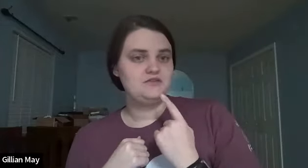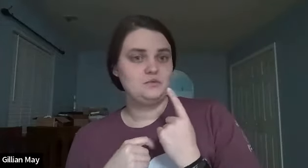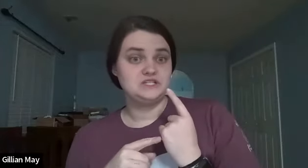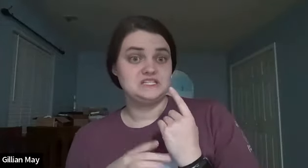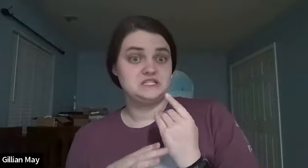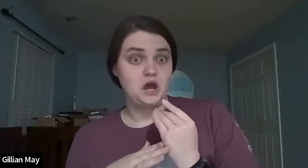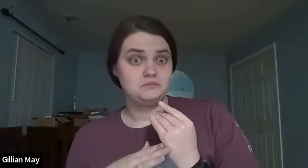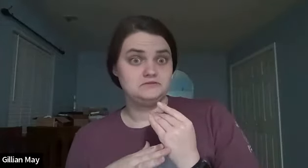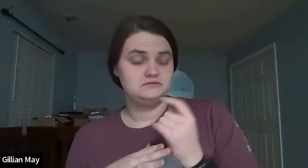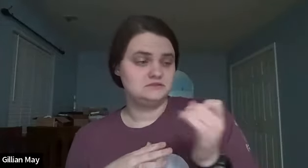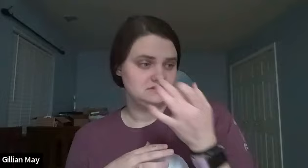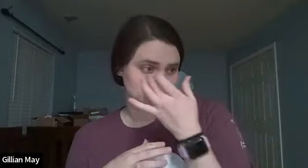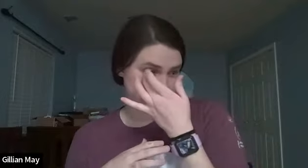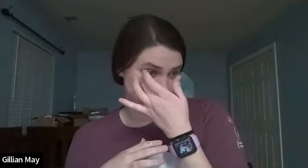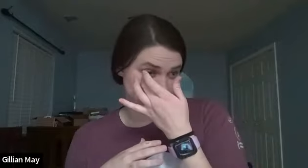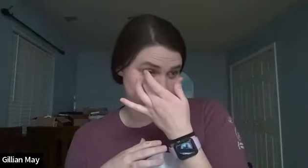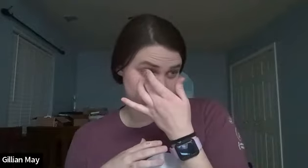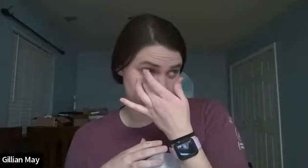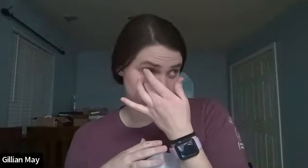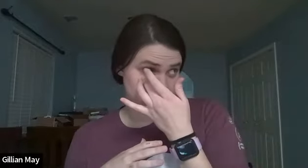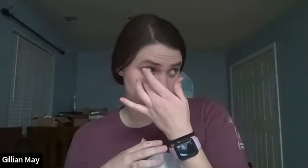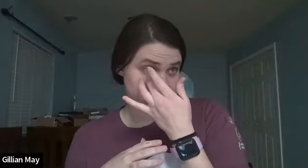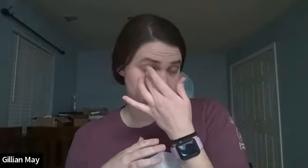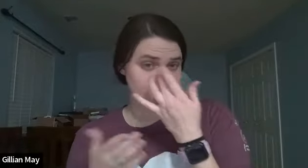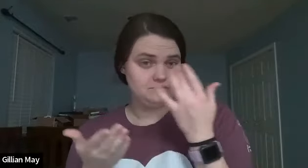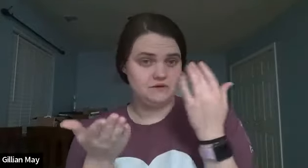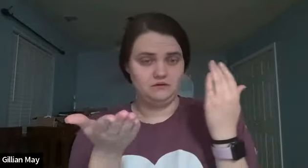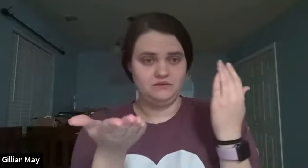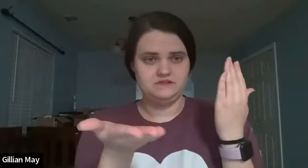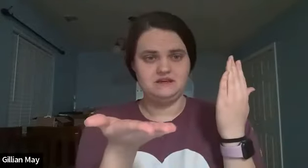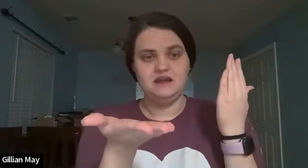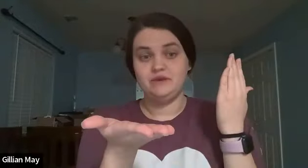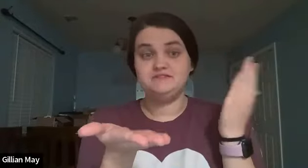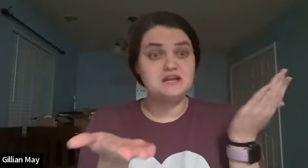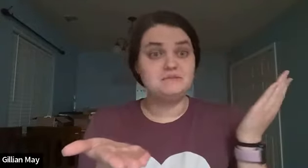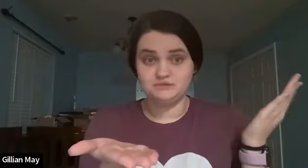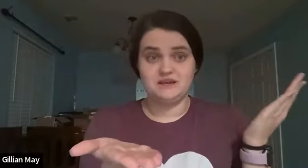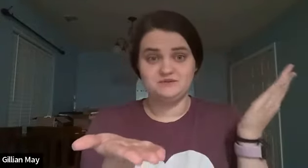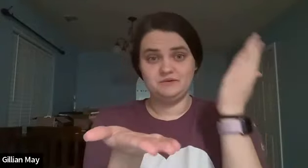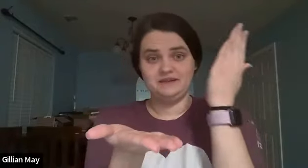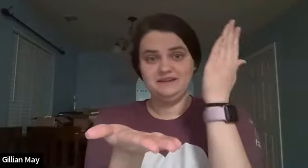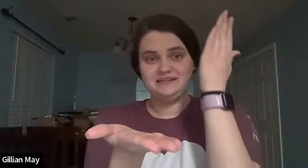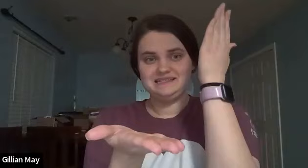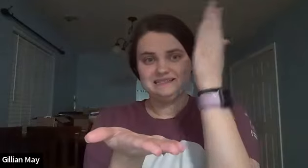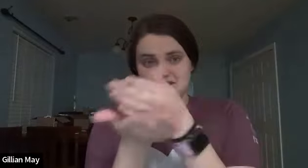add the word stop because I realized that one has also not been added. No, I don't think we've said, but I've done it multiple times probably.